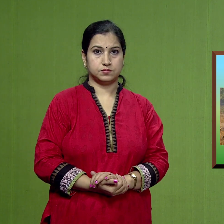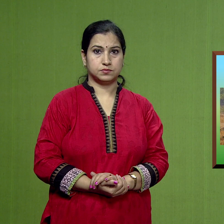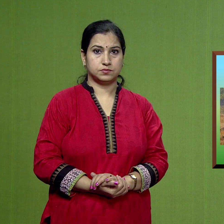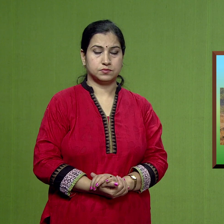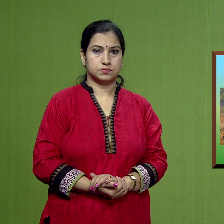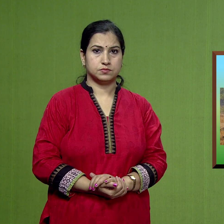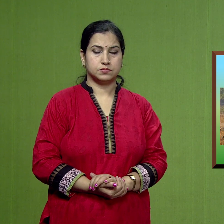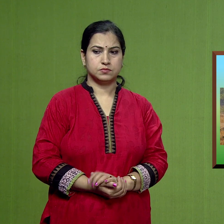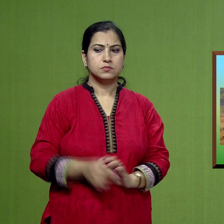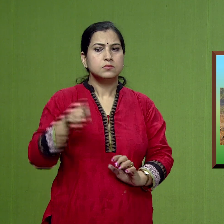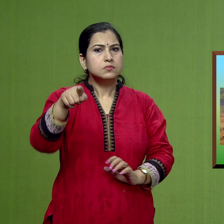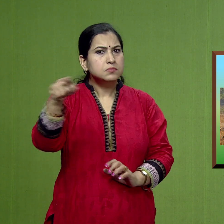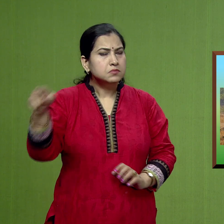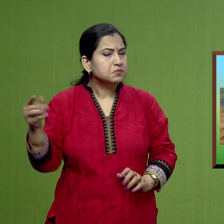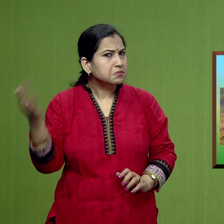What are the sources of noise pollution?